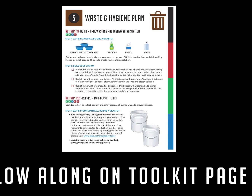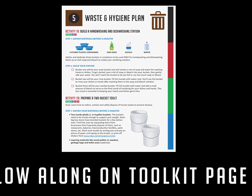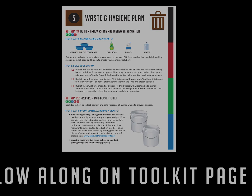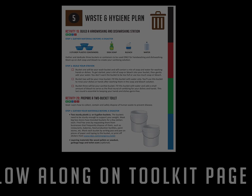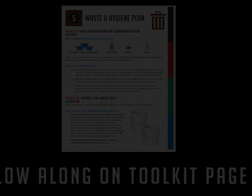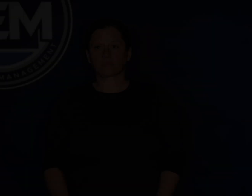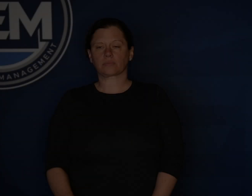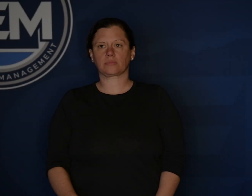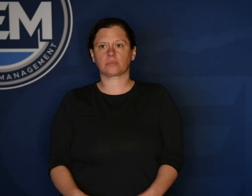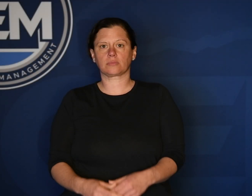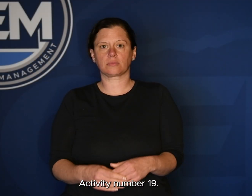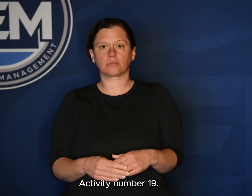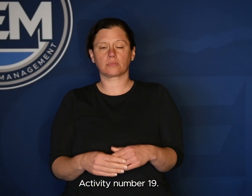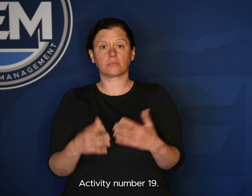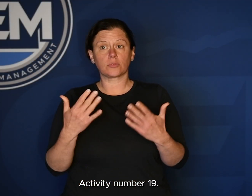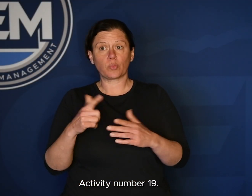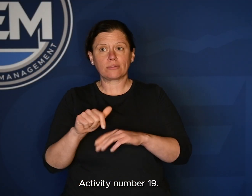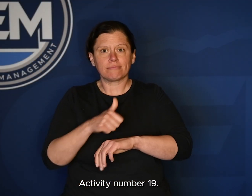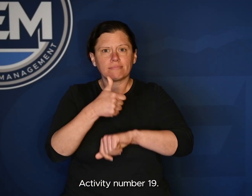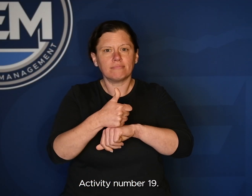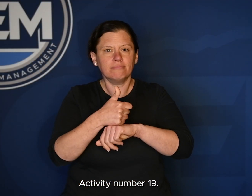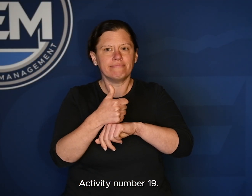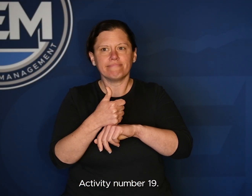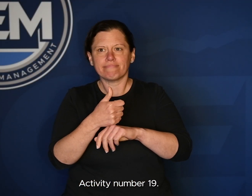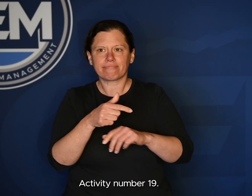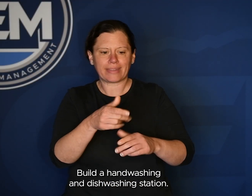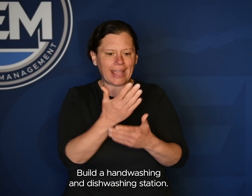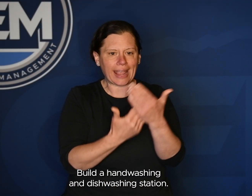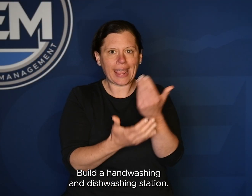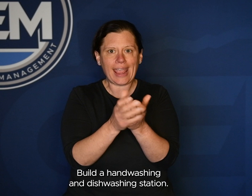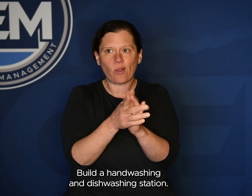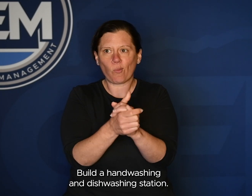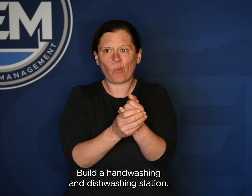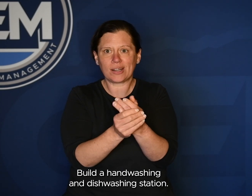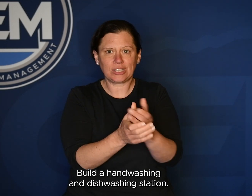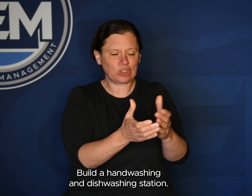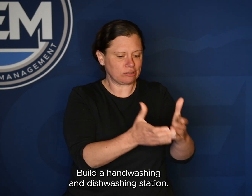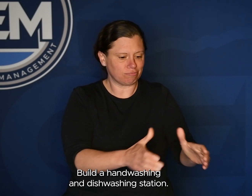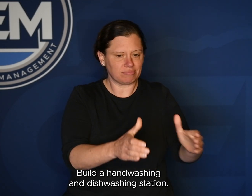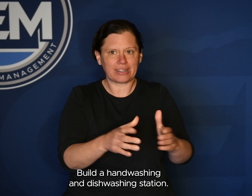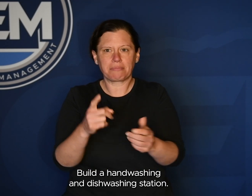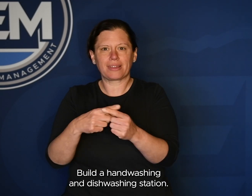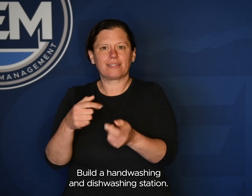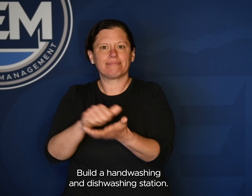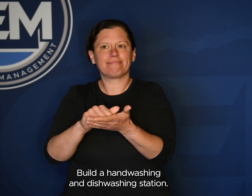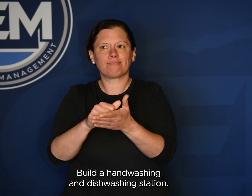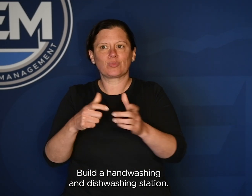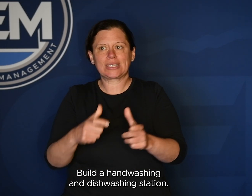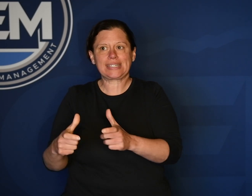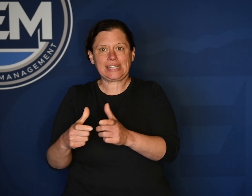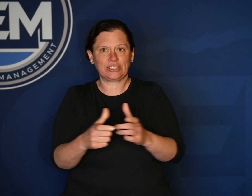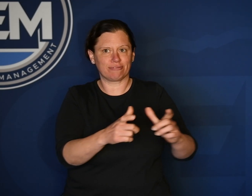75. Activity number 19. Build a hand washing and dishwashing station.